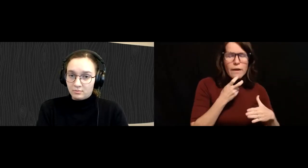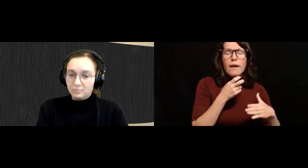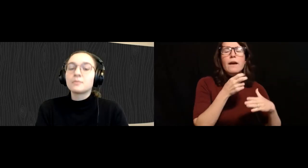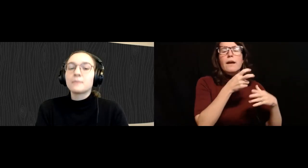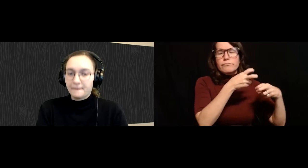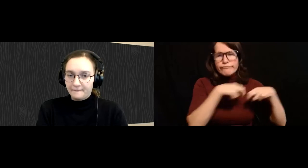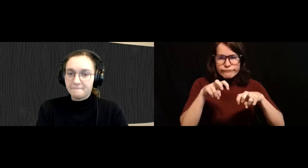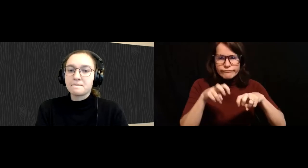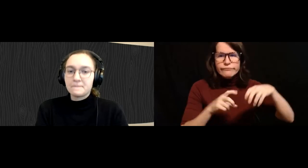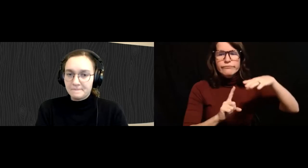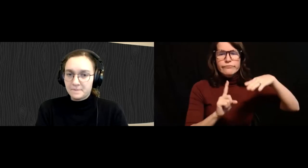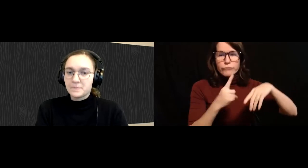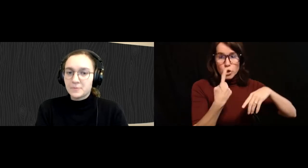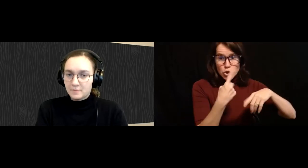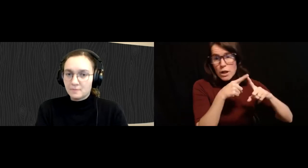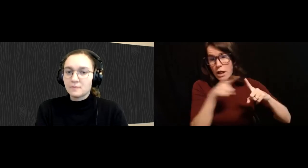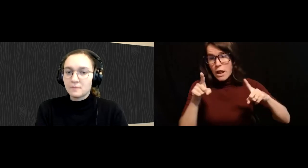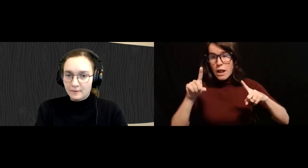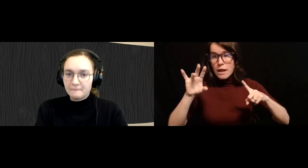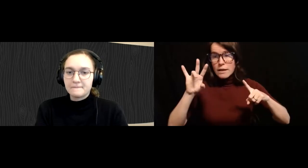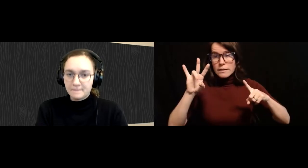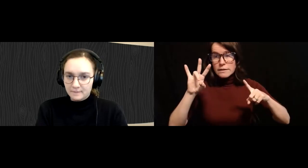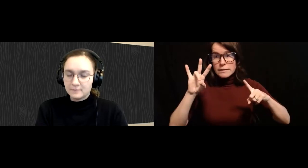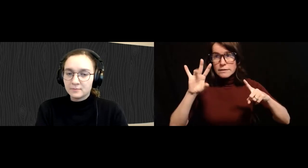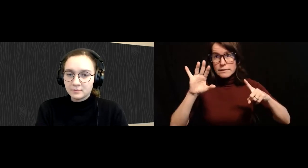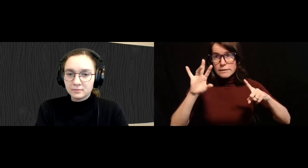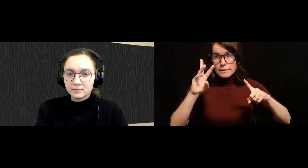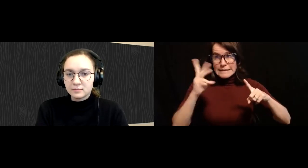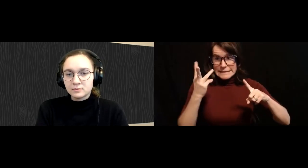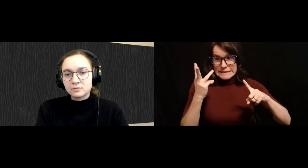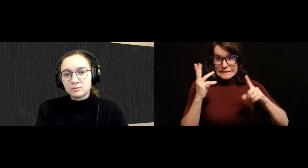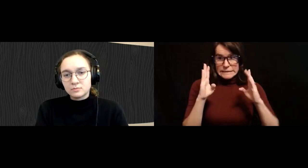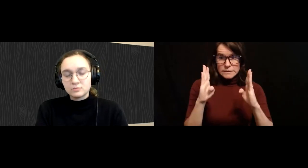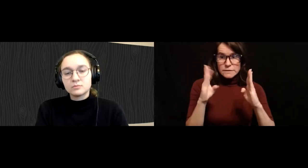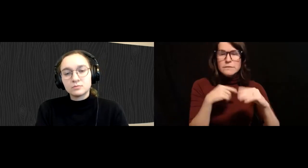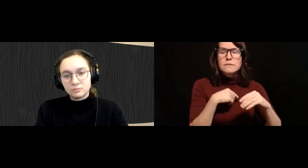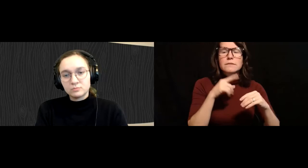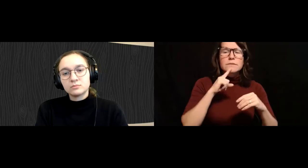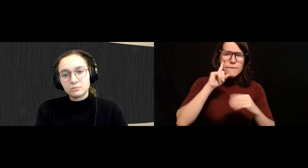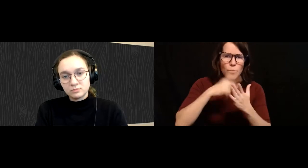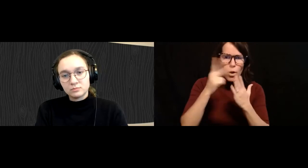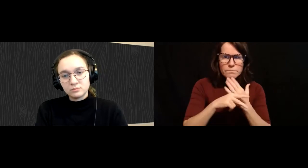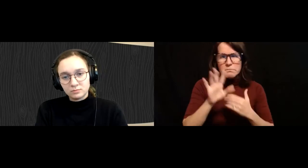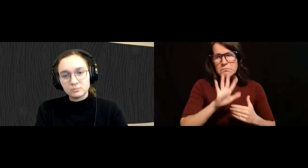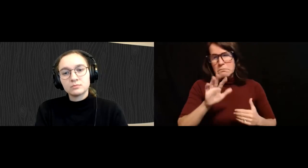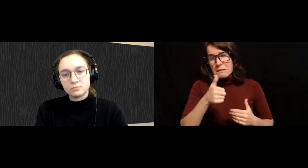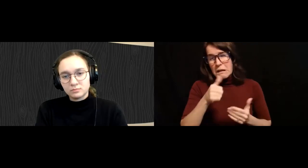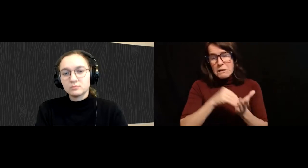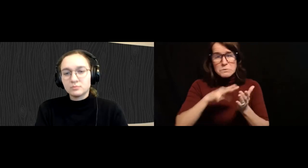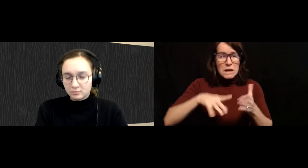So I started out in pre-K at an oral school. And then I think that was roughly that